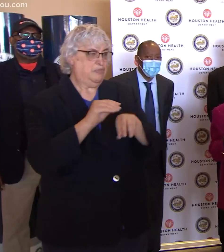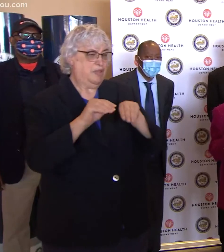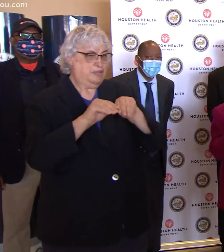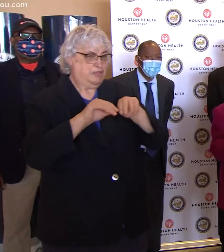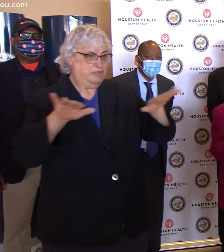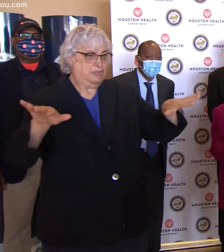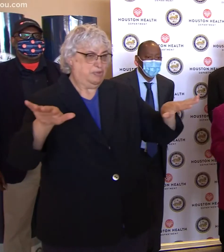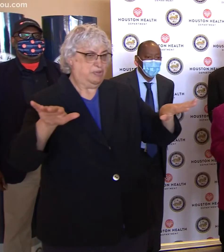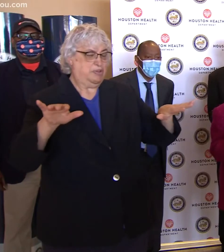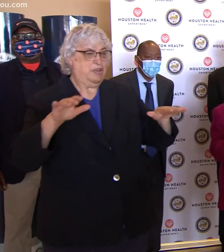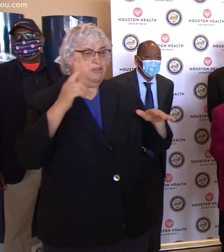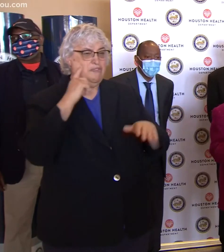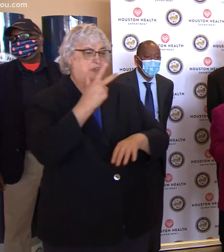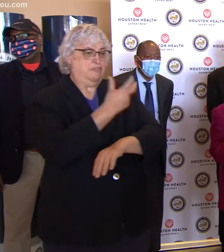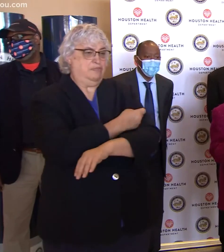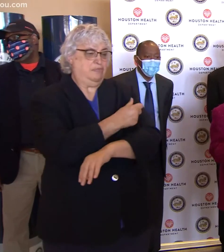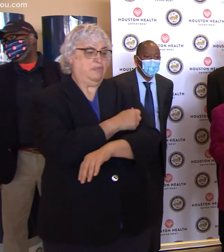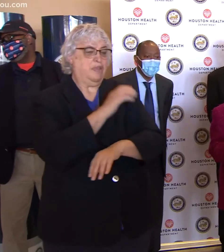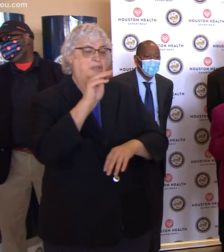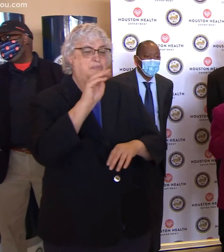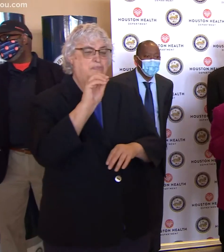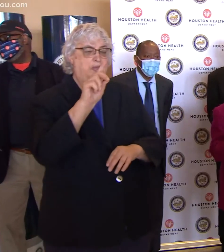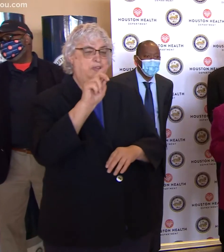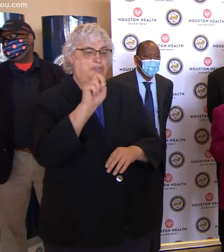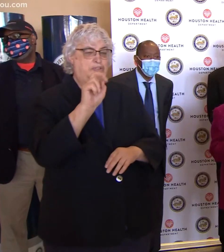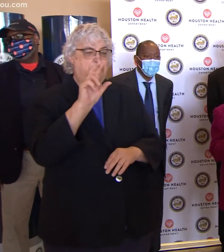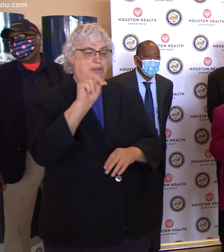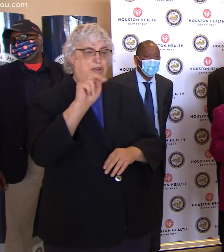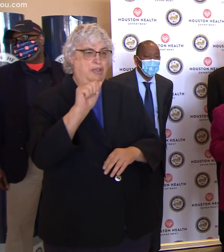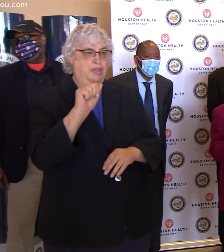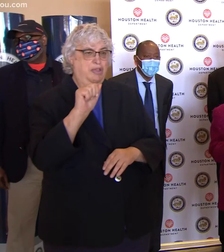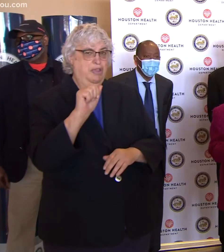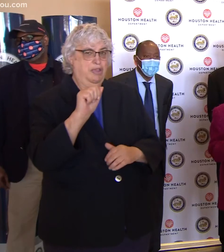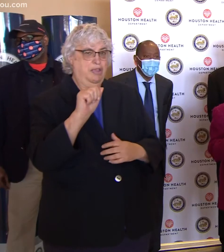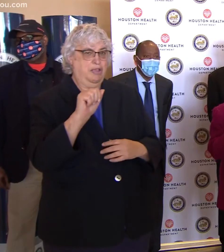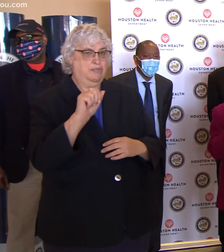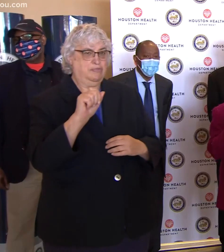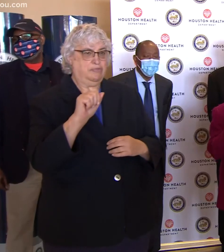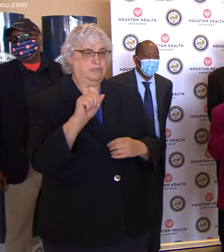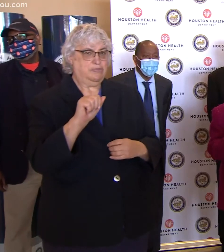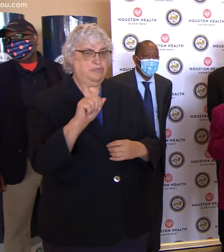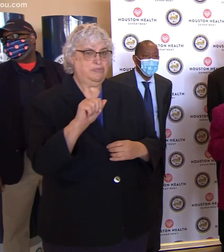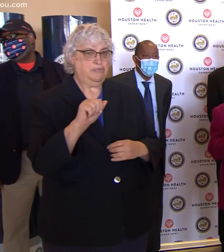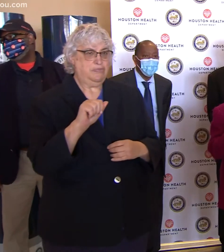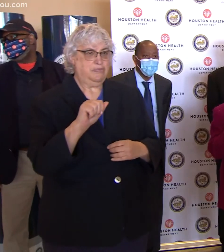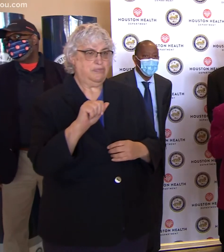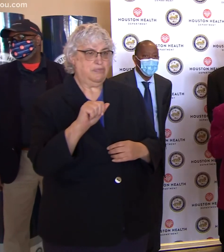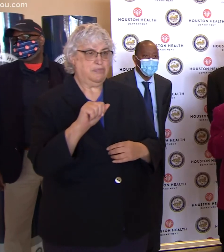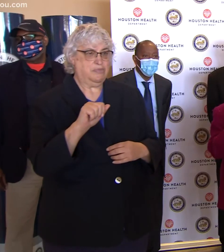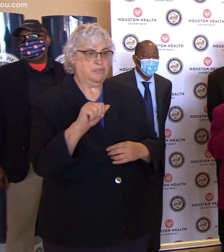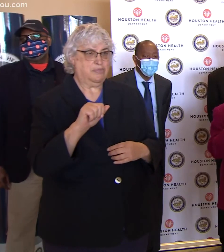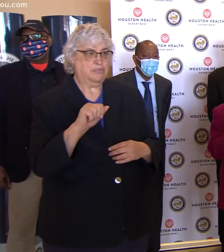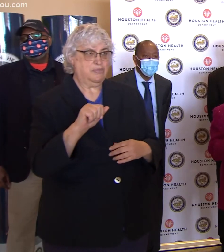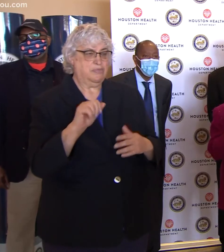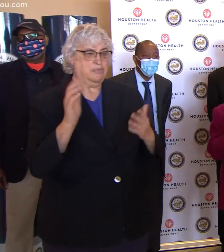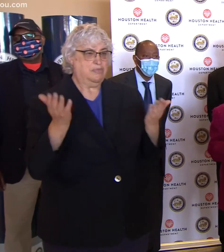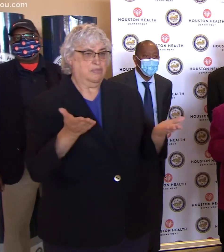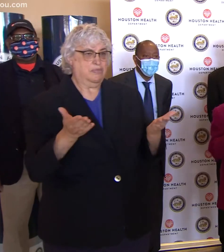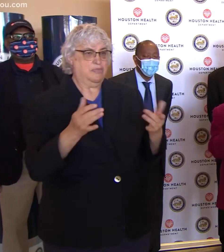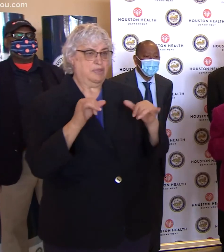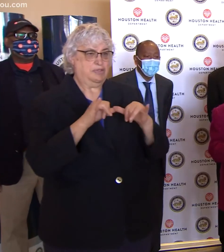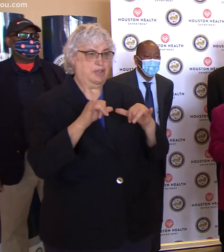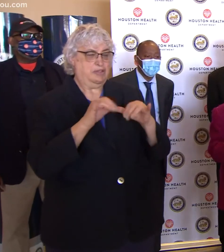distribution of the vaccine, the Moderna vaccine, and done so, if you will, by this size